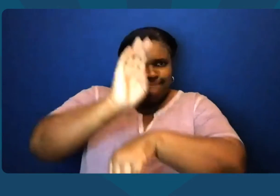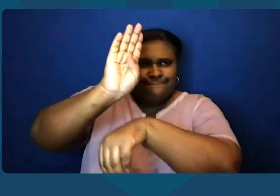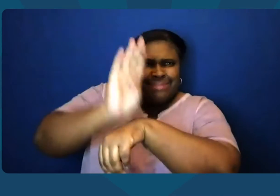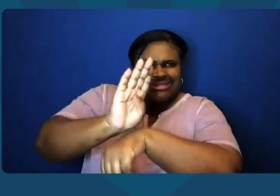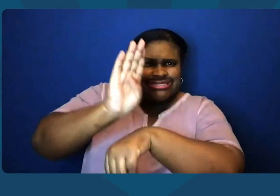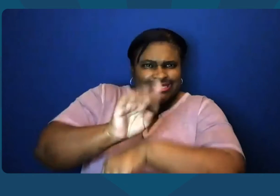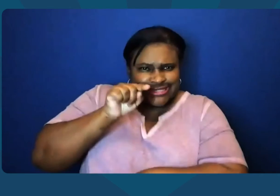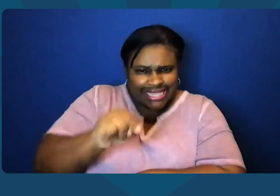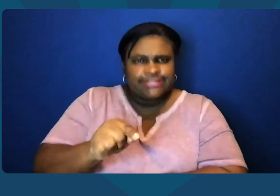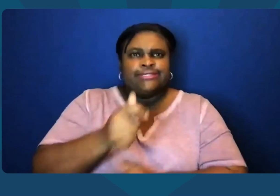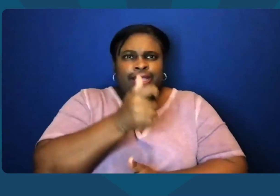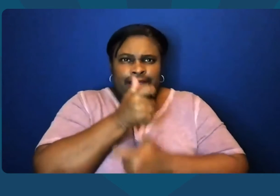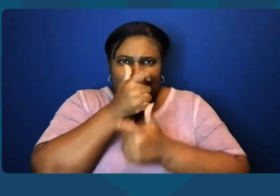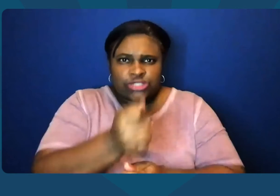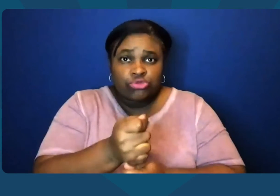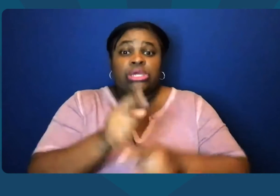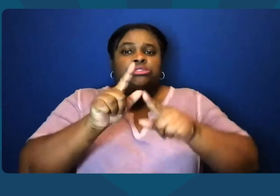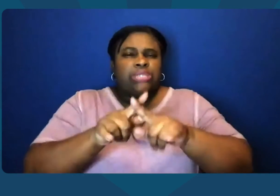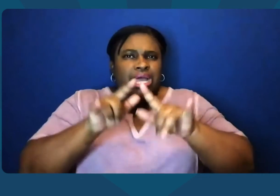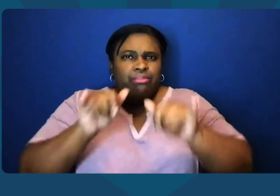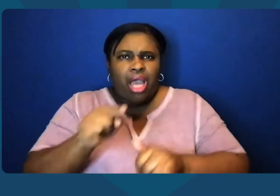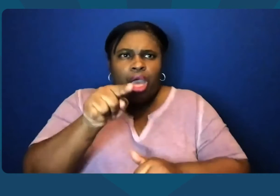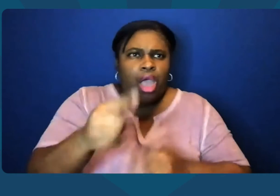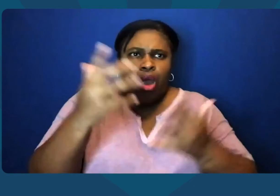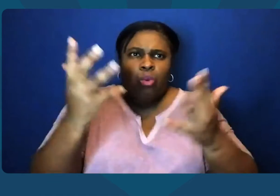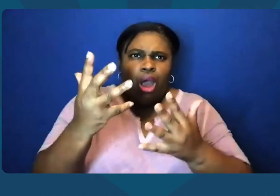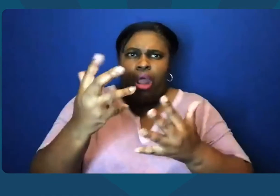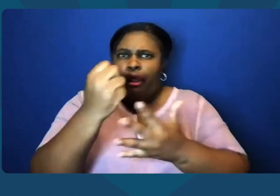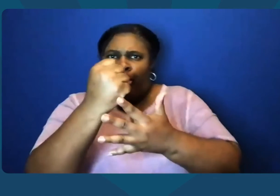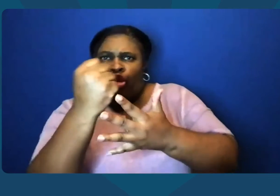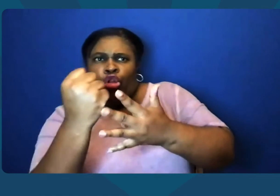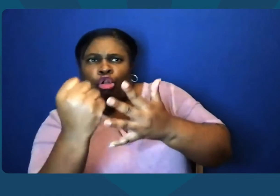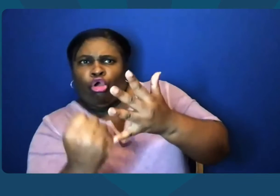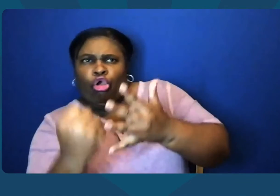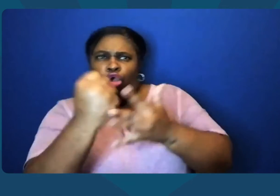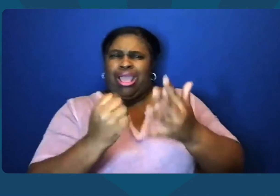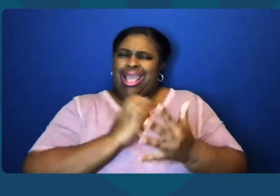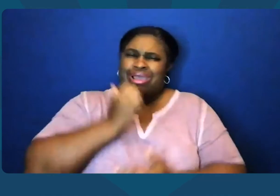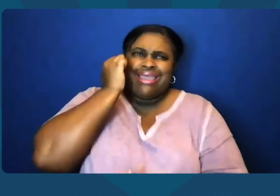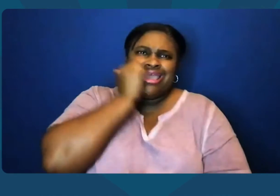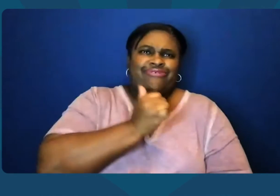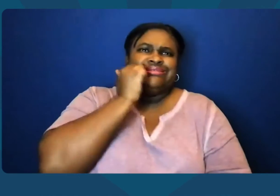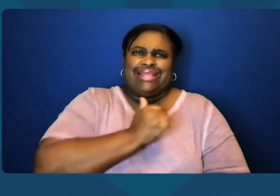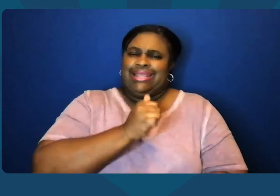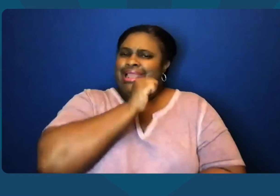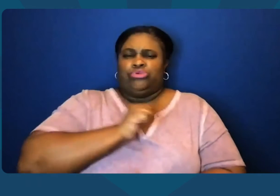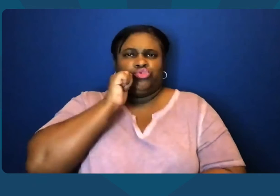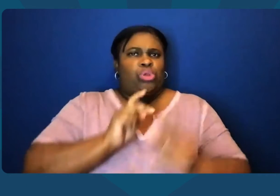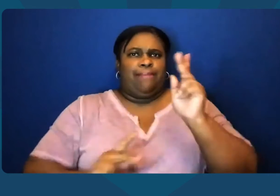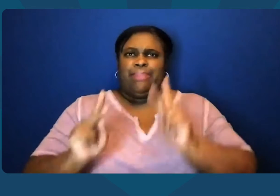interests while deprioritizing the needs of everyday Arizonans.